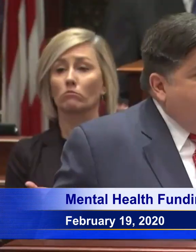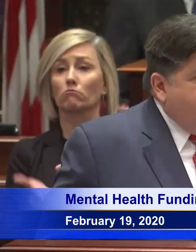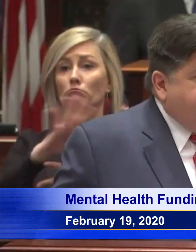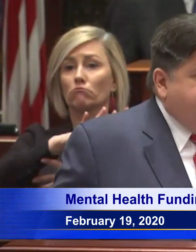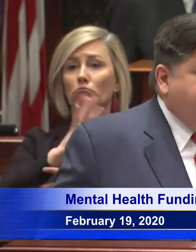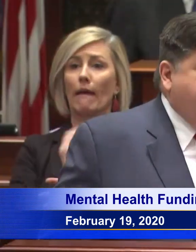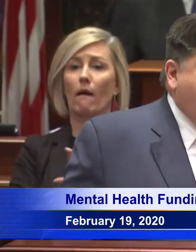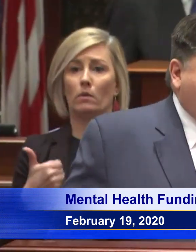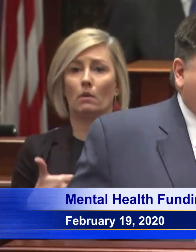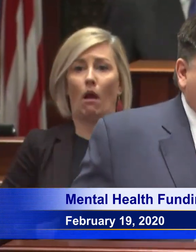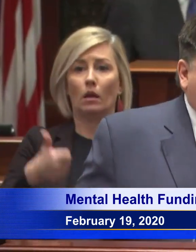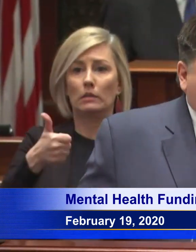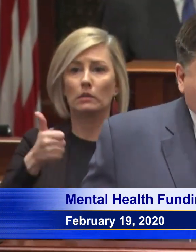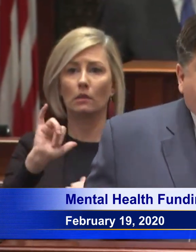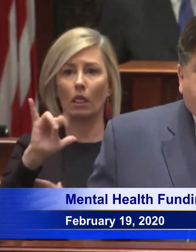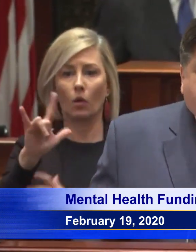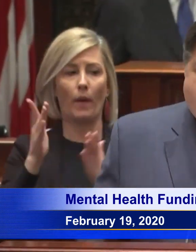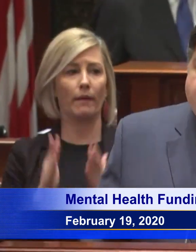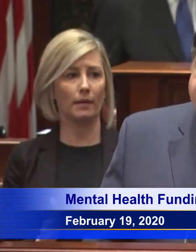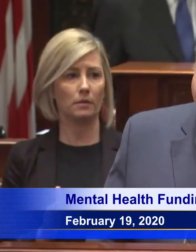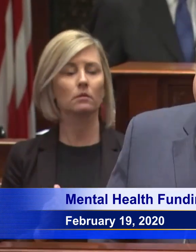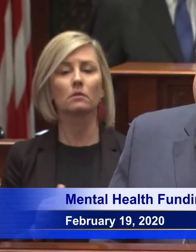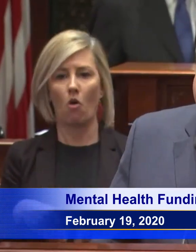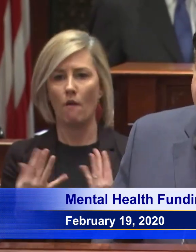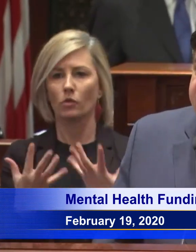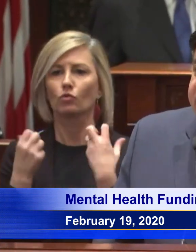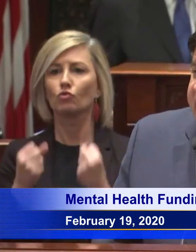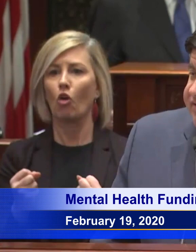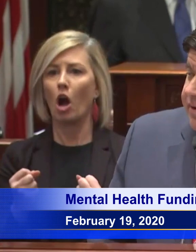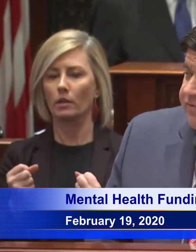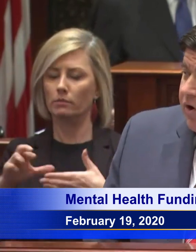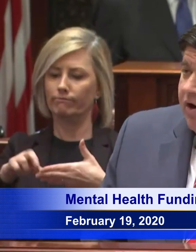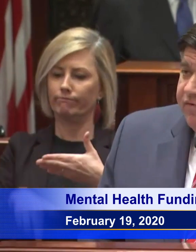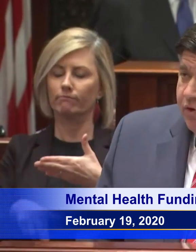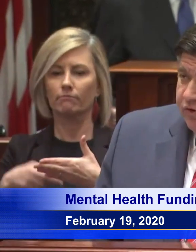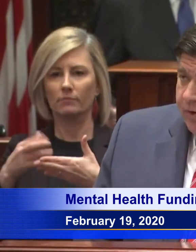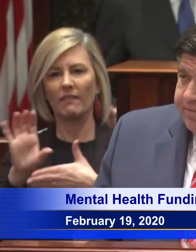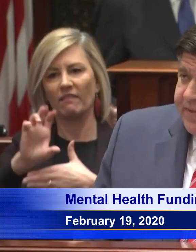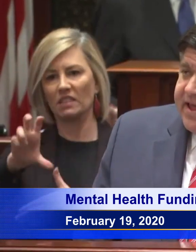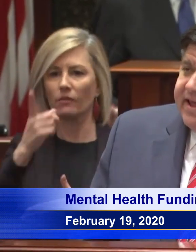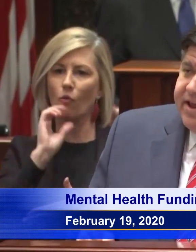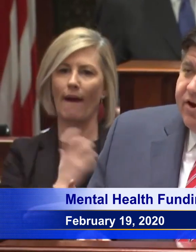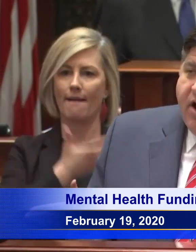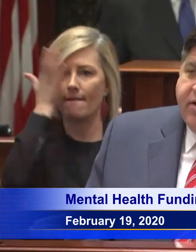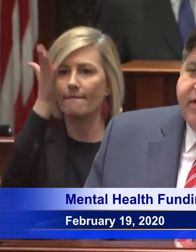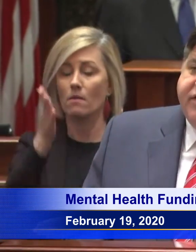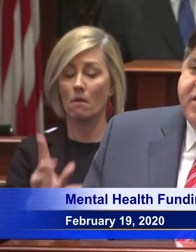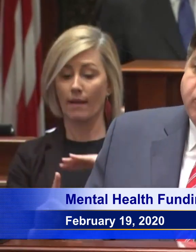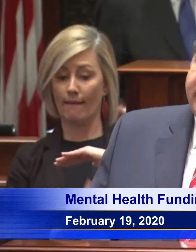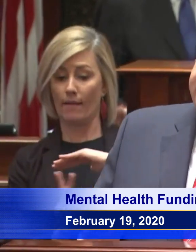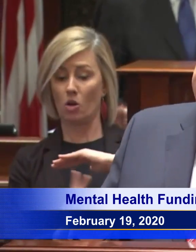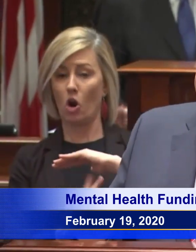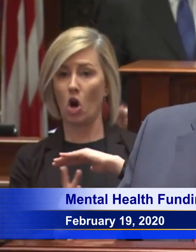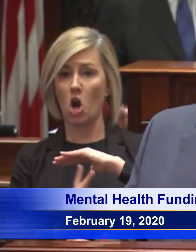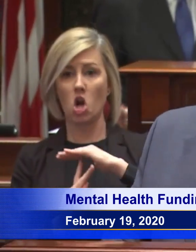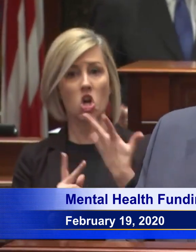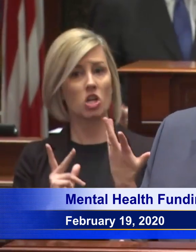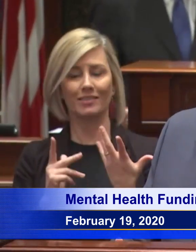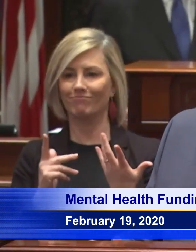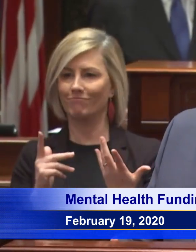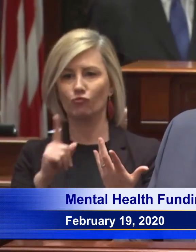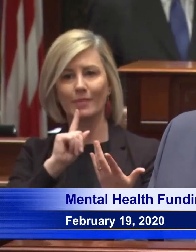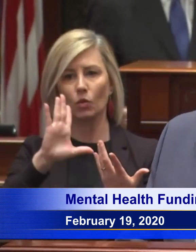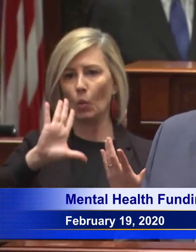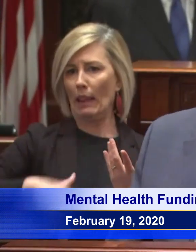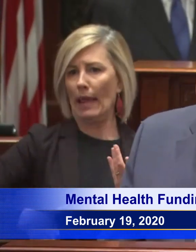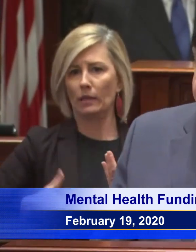Prioritizing our youngest Illinoisans offers the strongest return on investment for our future. Kindergarten is nearly too late to